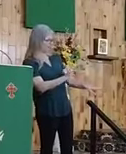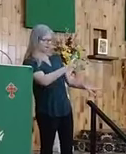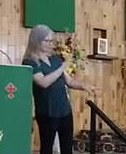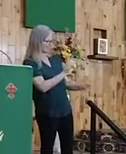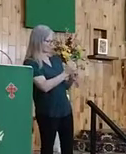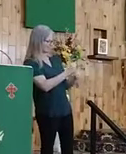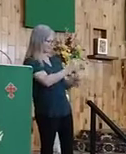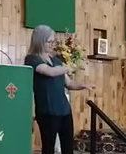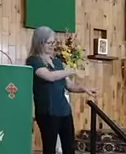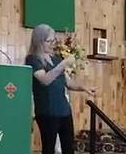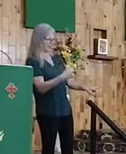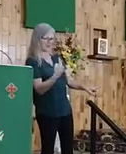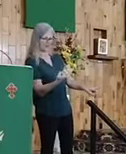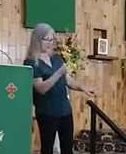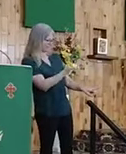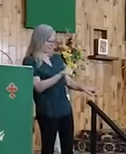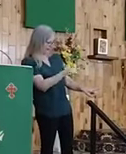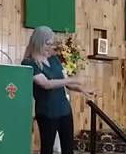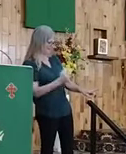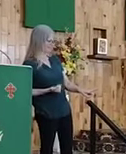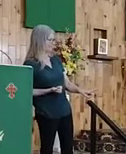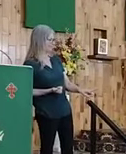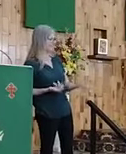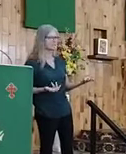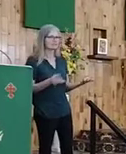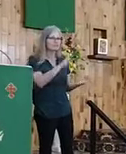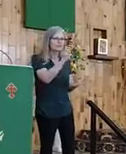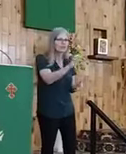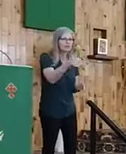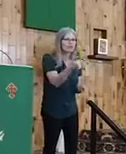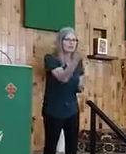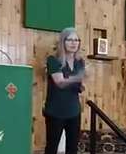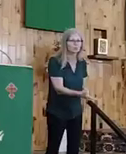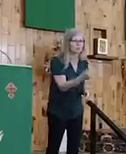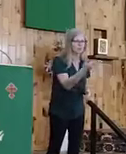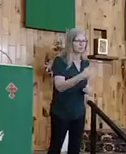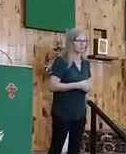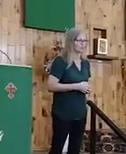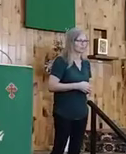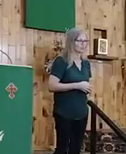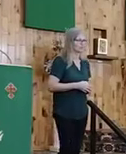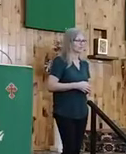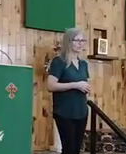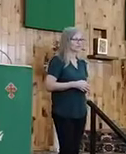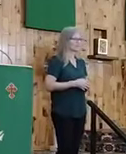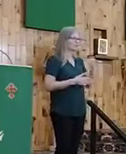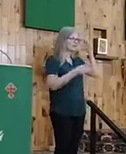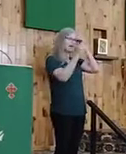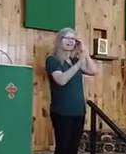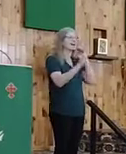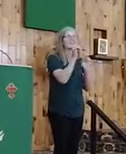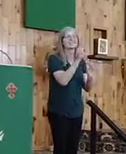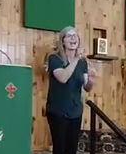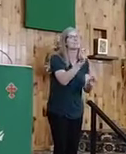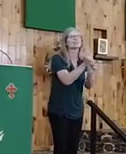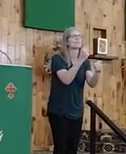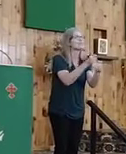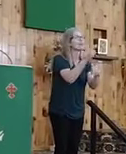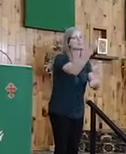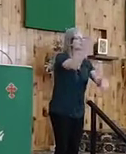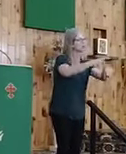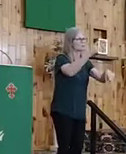amazing? There's never another me. There never will be another me. And God didn't have to make me twice.